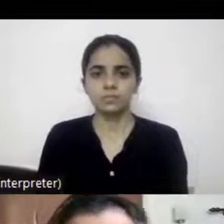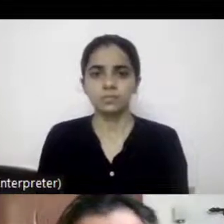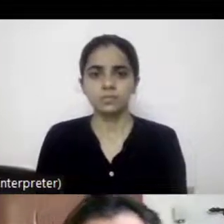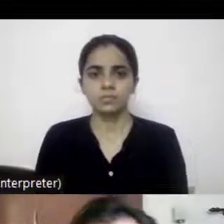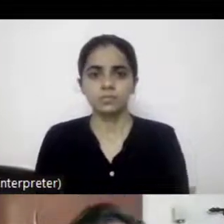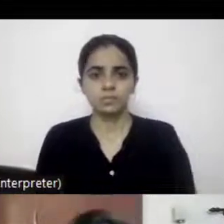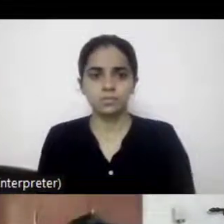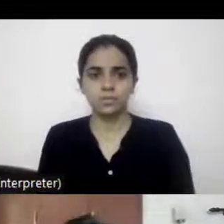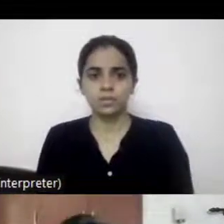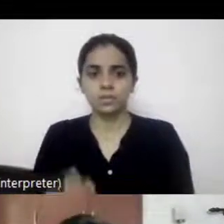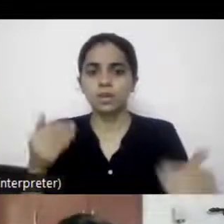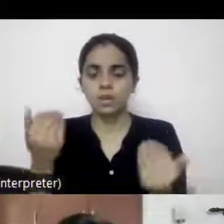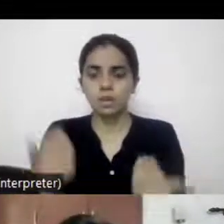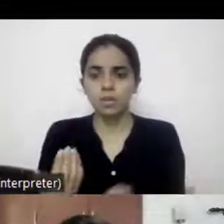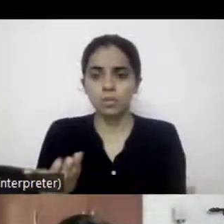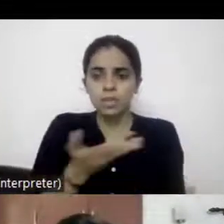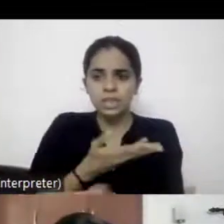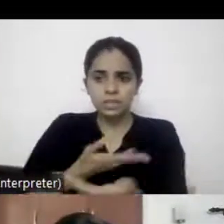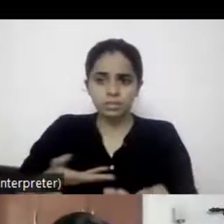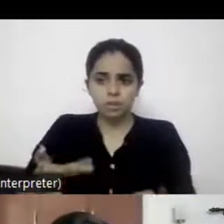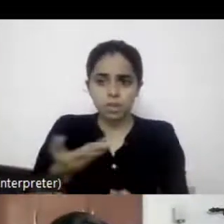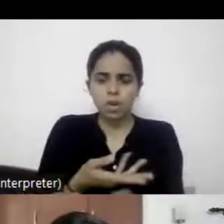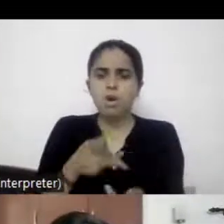Now, when we talk about the norm,